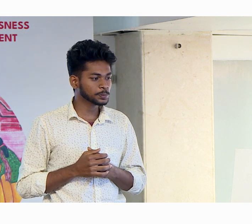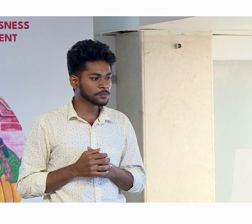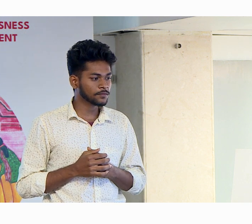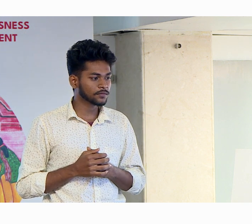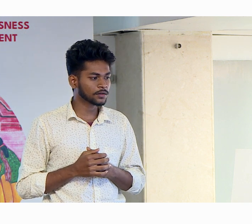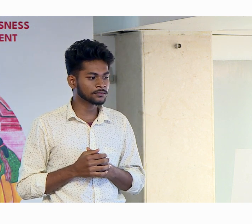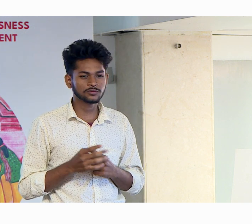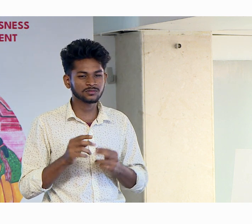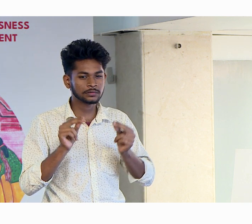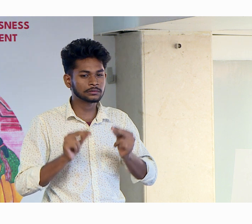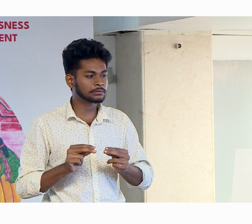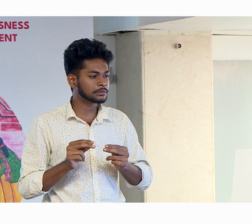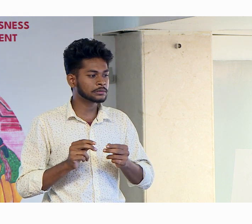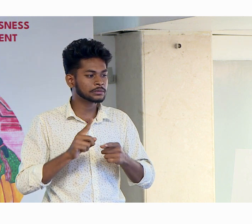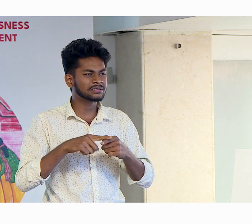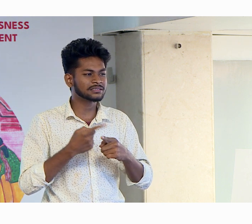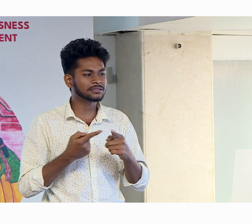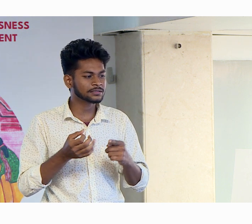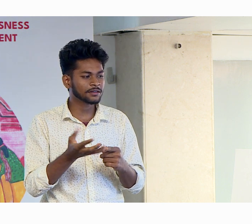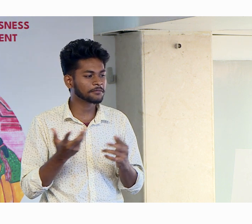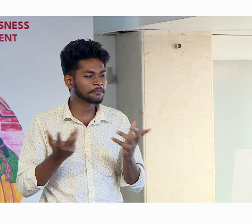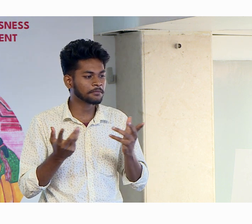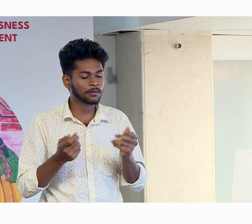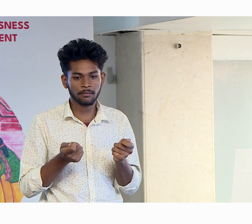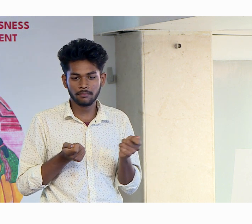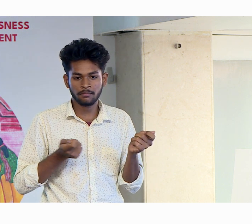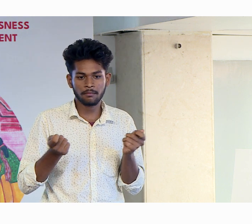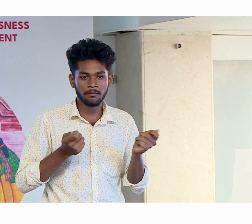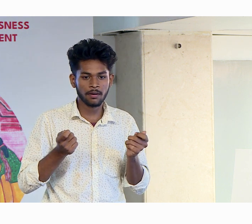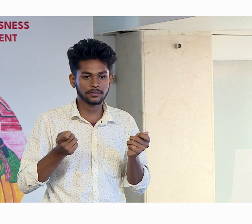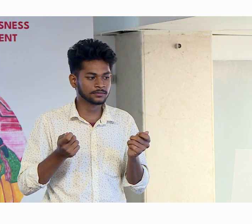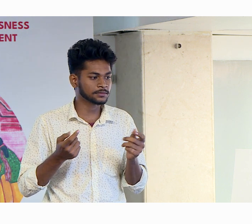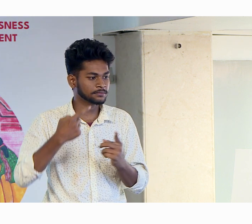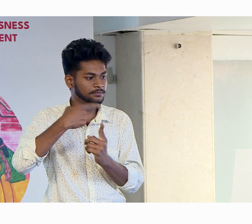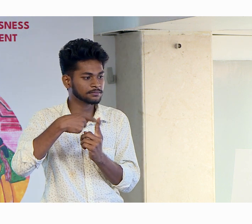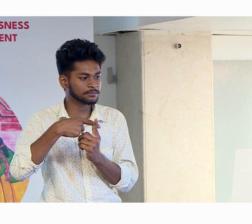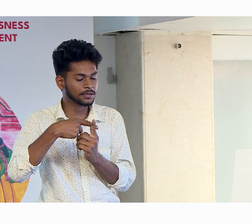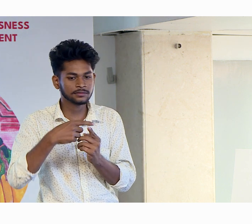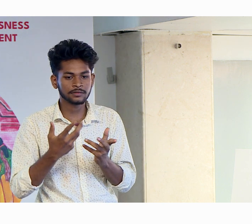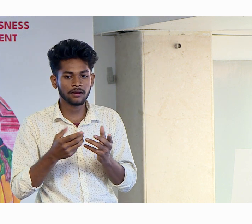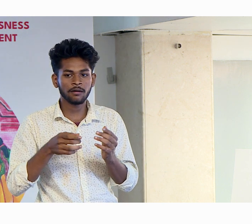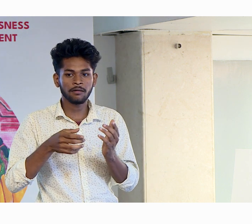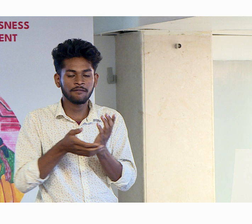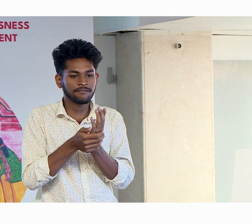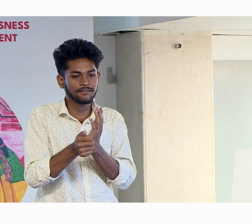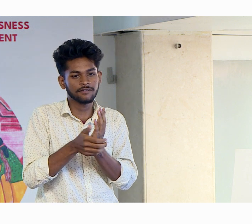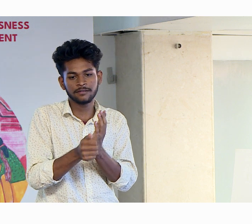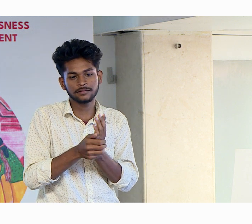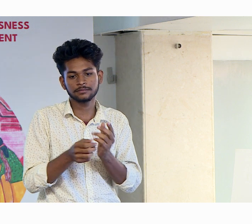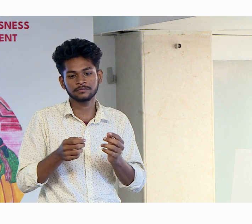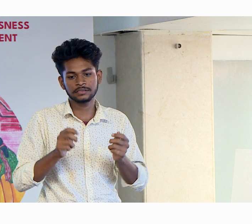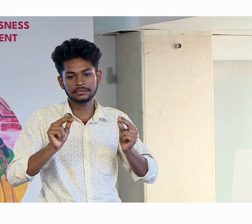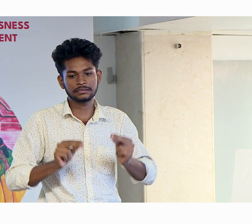good management and facilitation skills if you're going to enable a change to happen. And a change can be very small